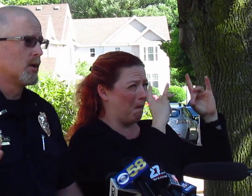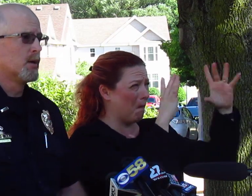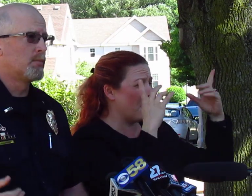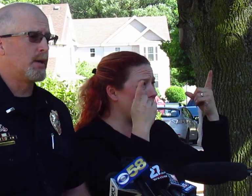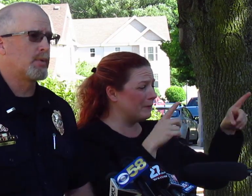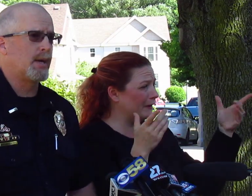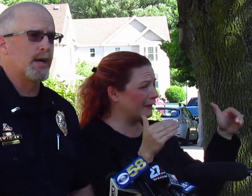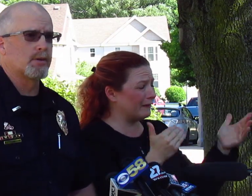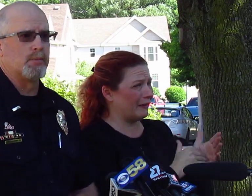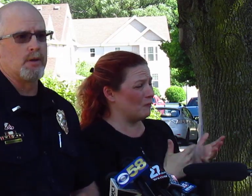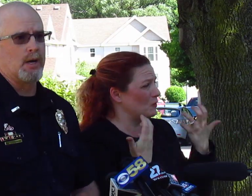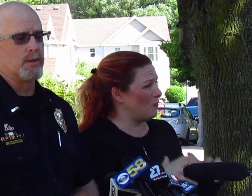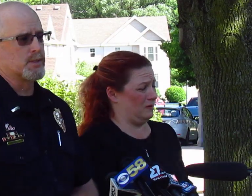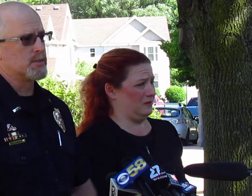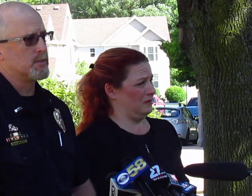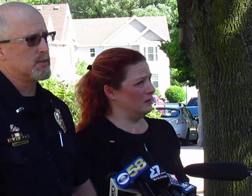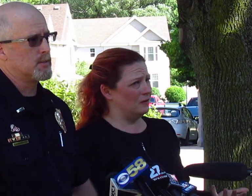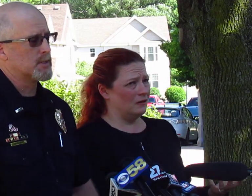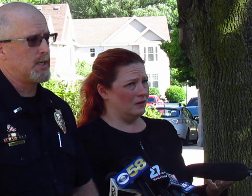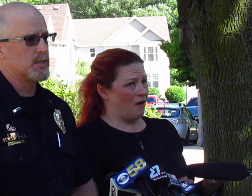community, but any other community out